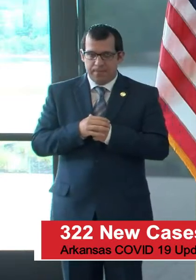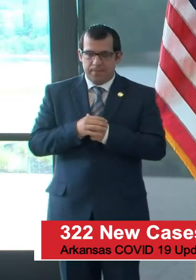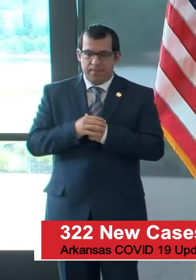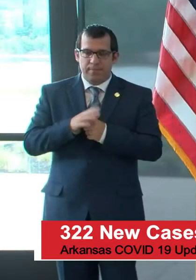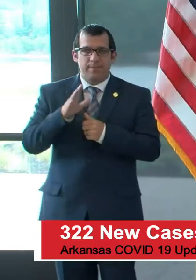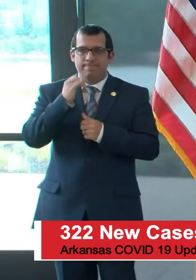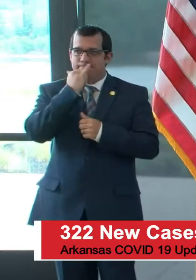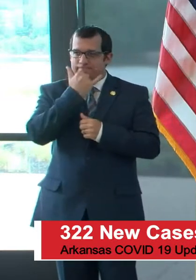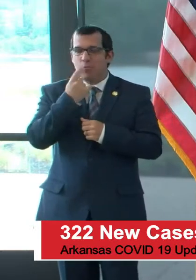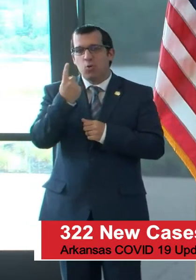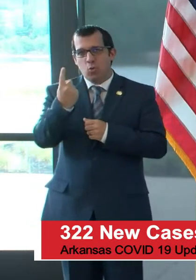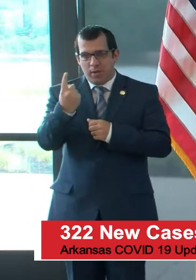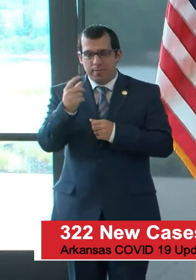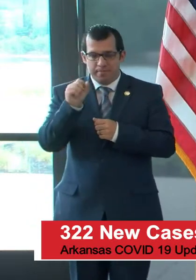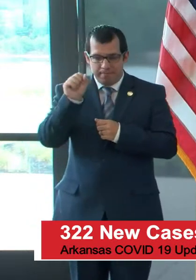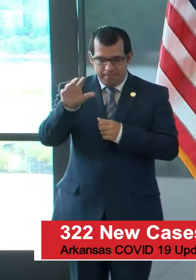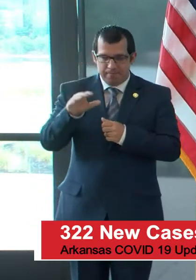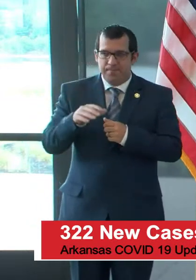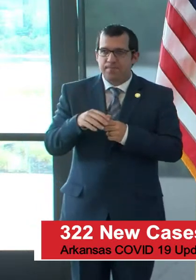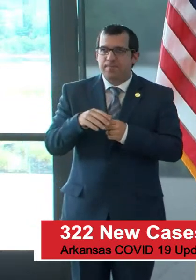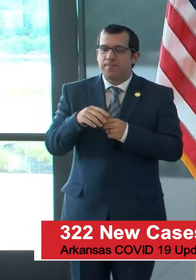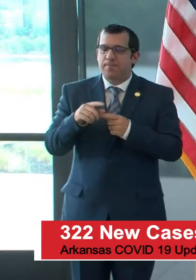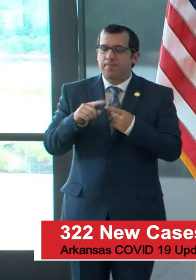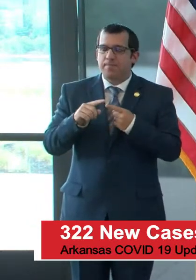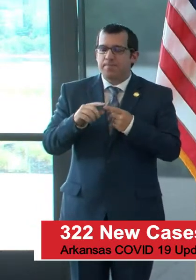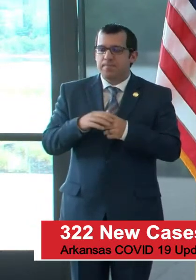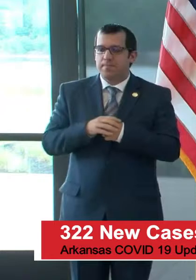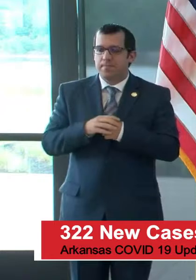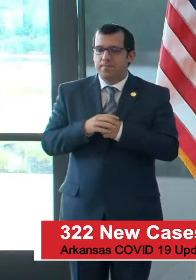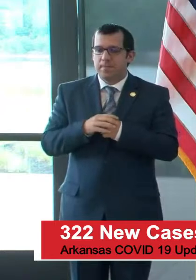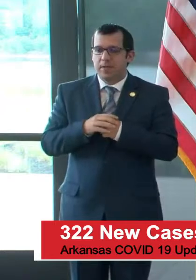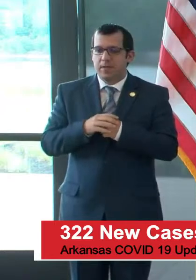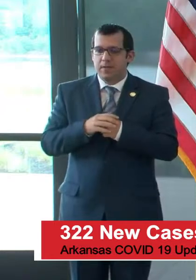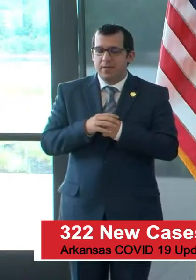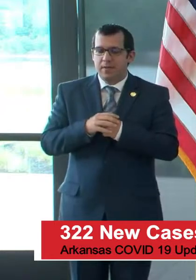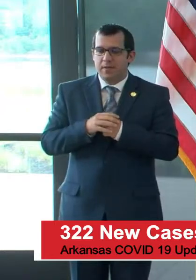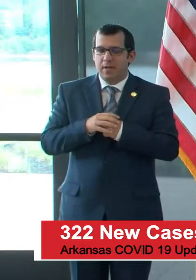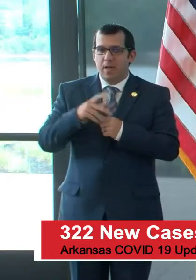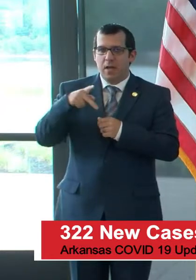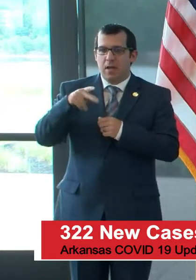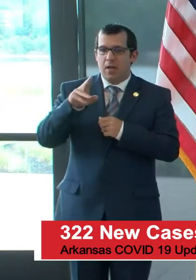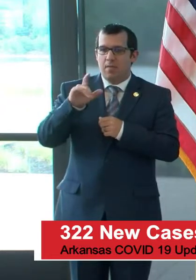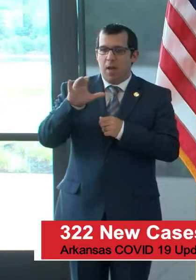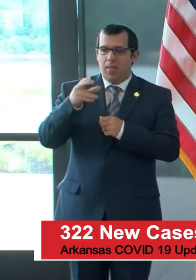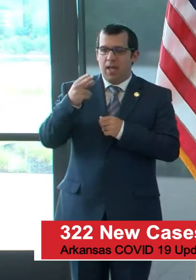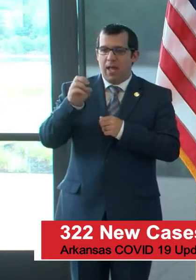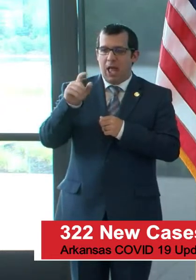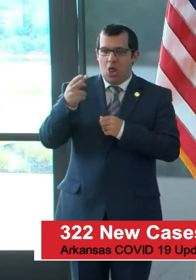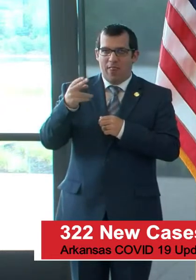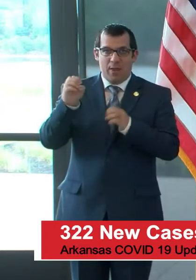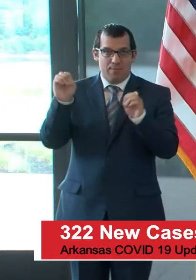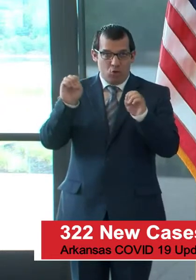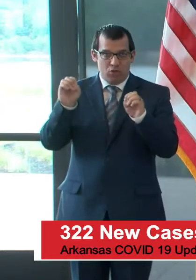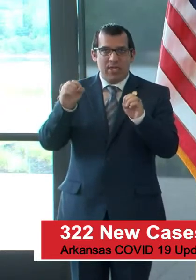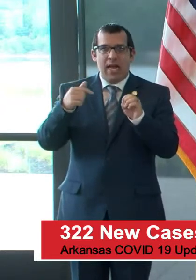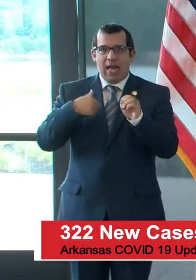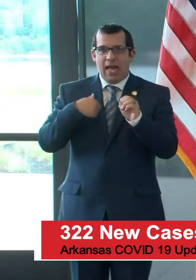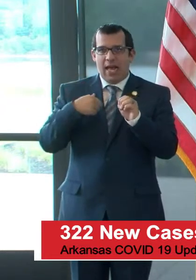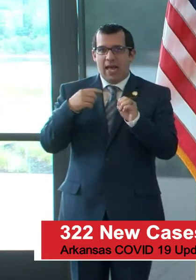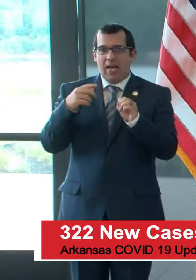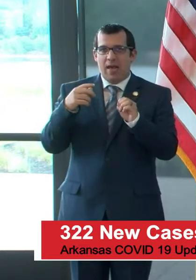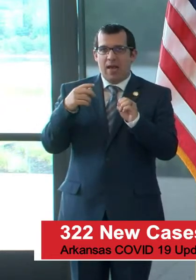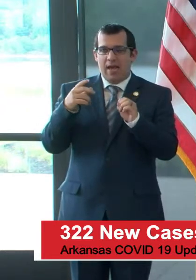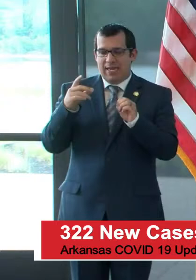actually just one, and that is the public health emergency. I extended